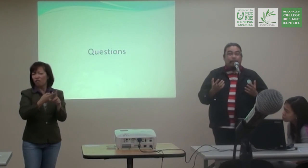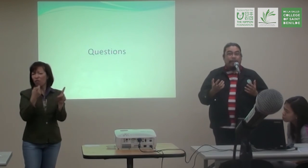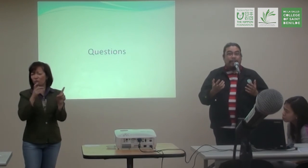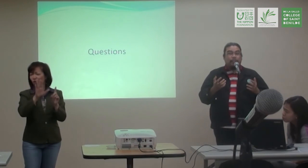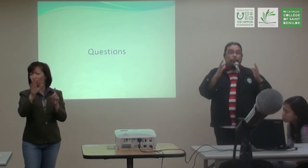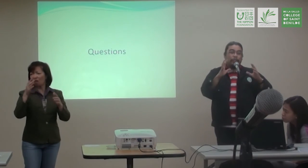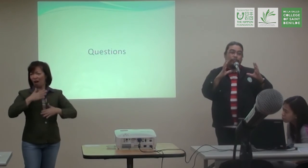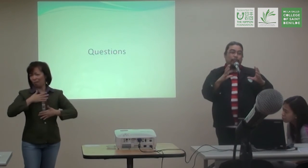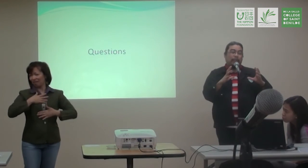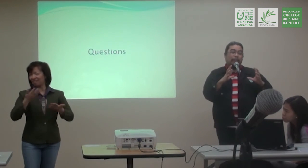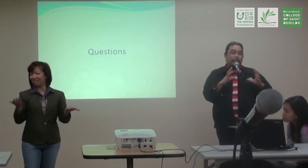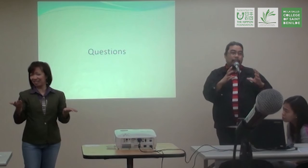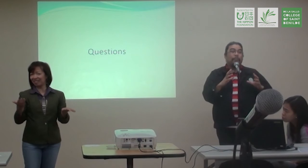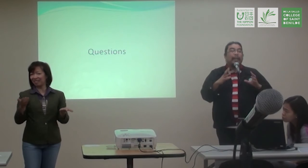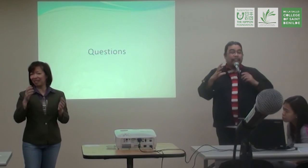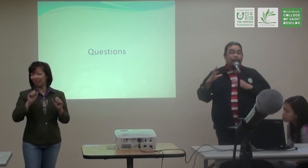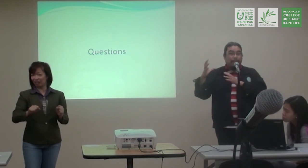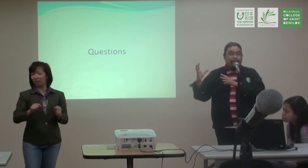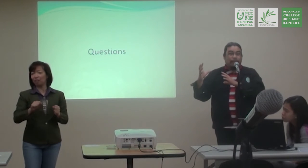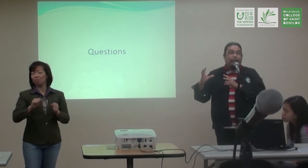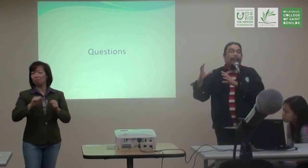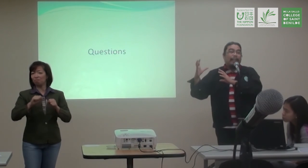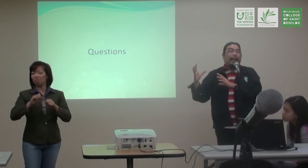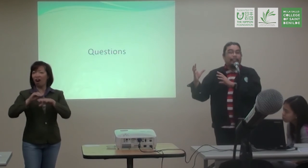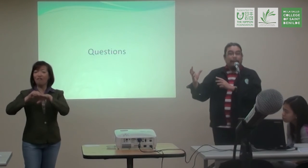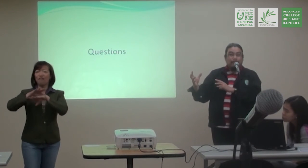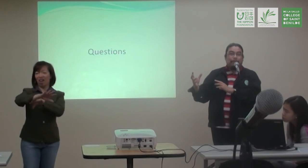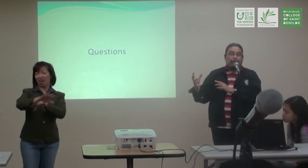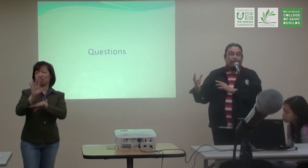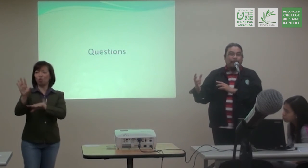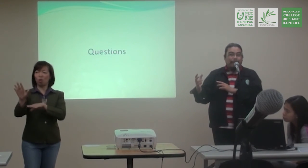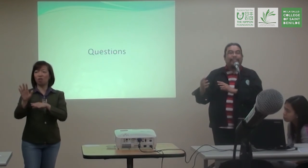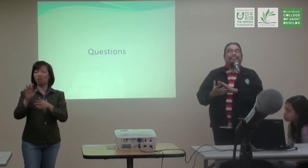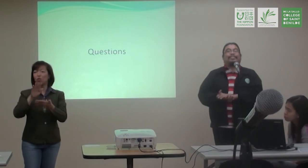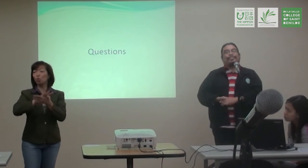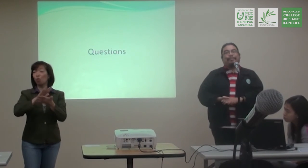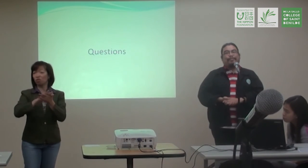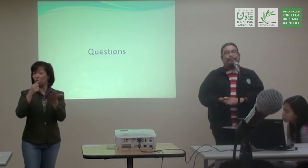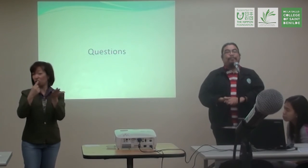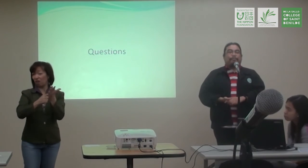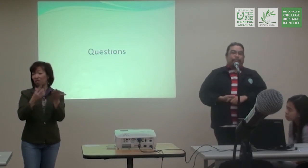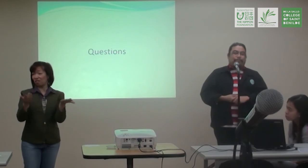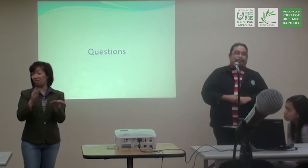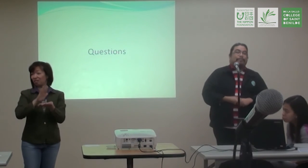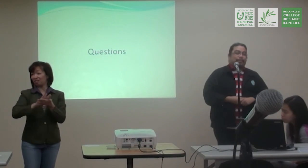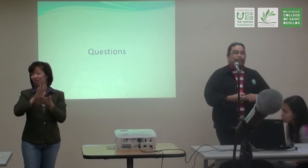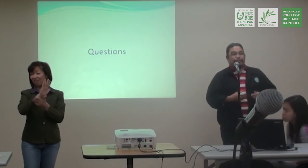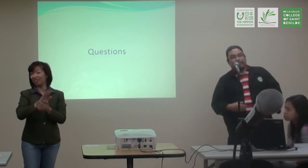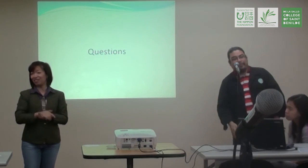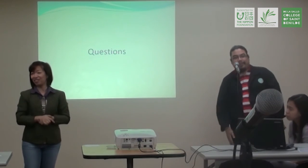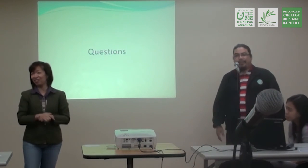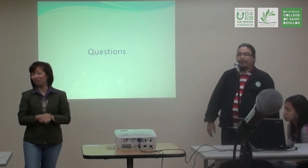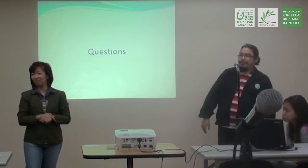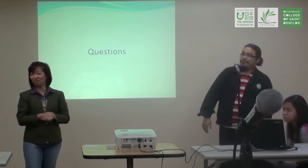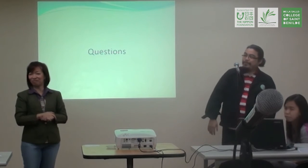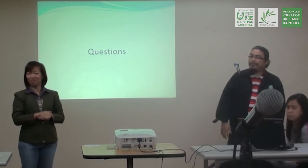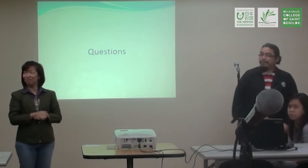or unhappiness, which might later might affect your academic performance.